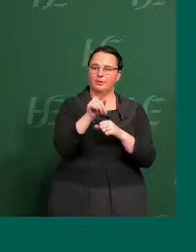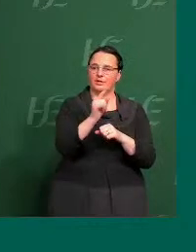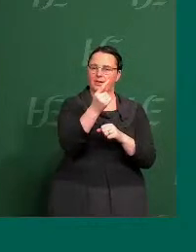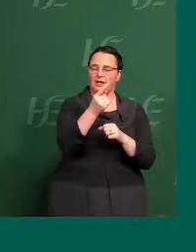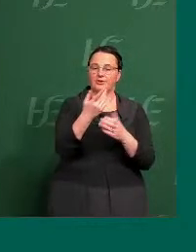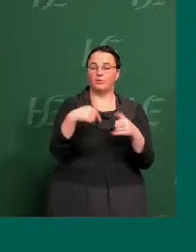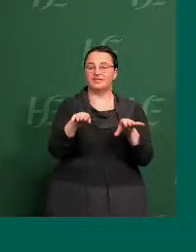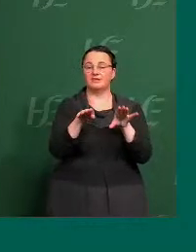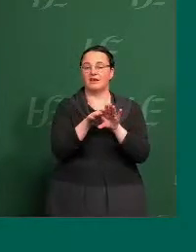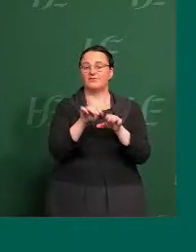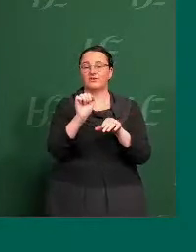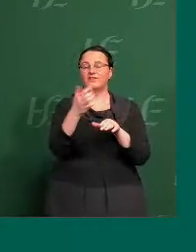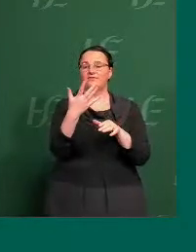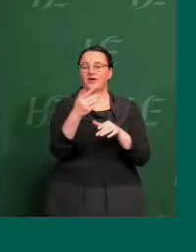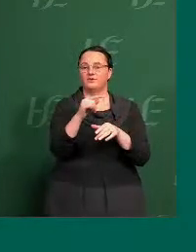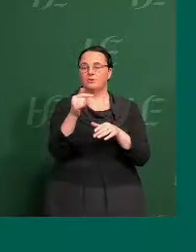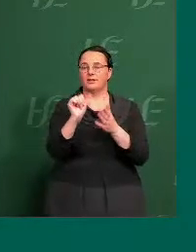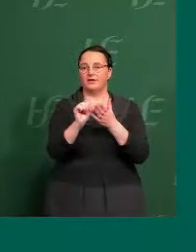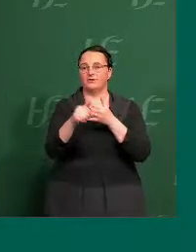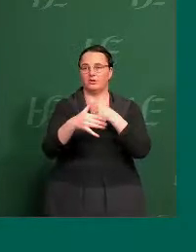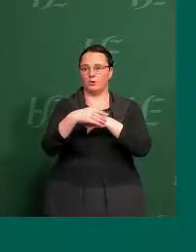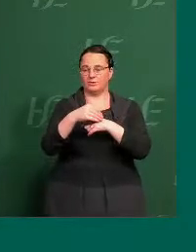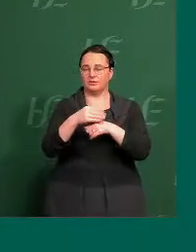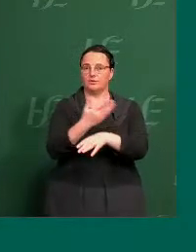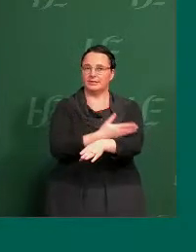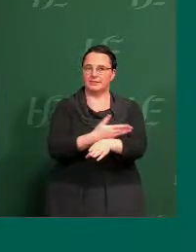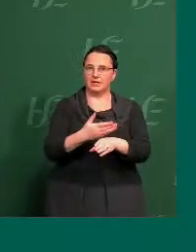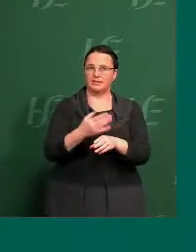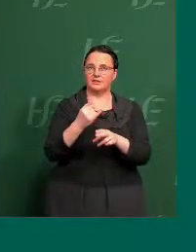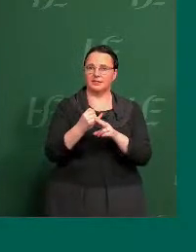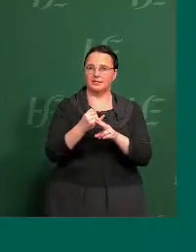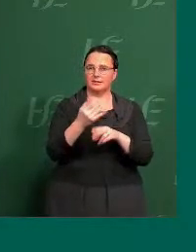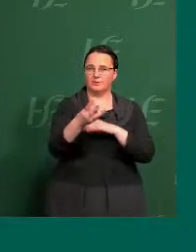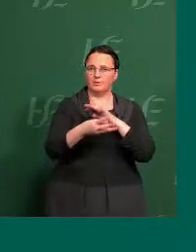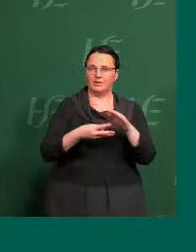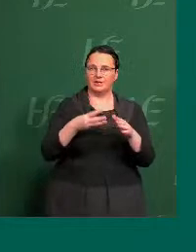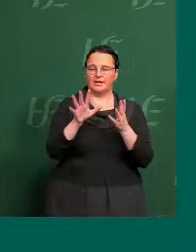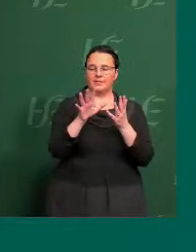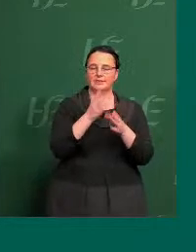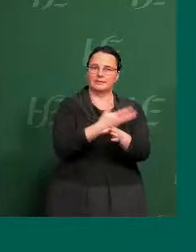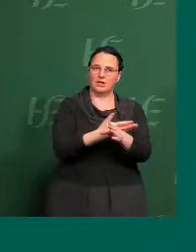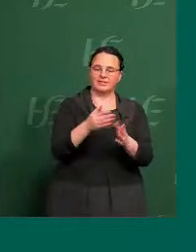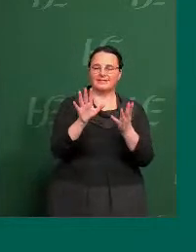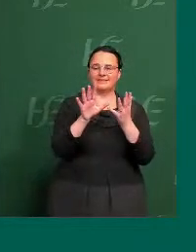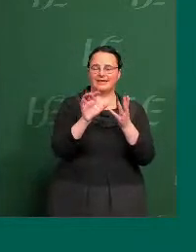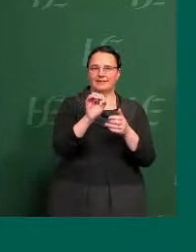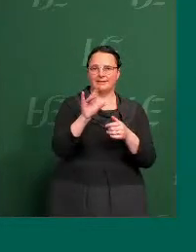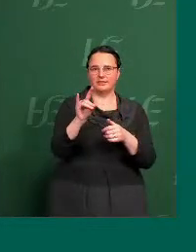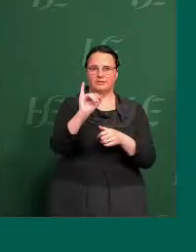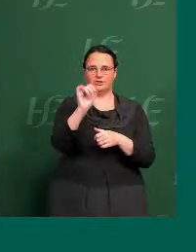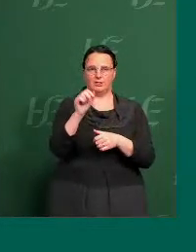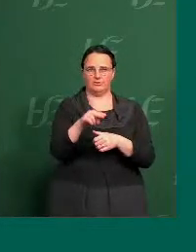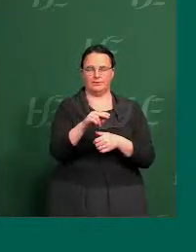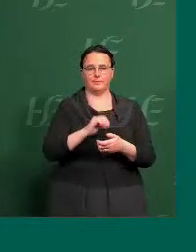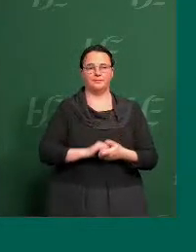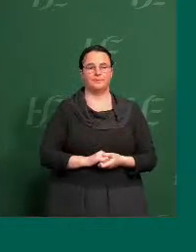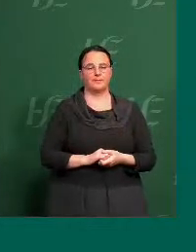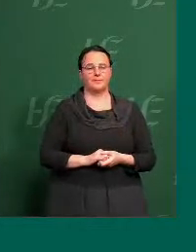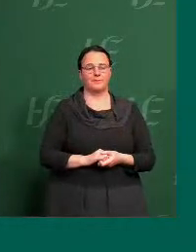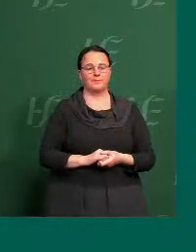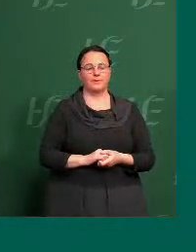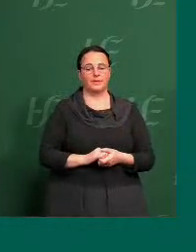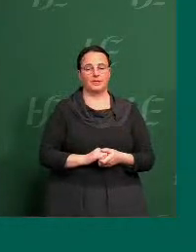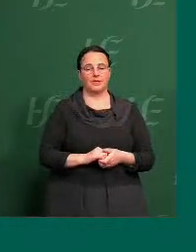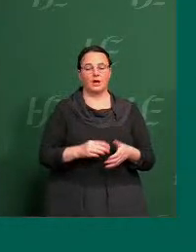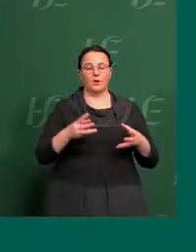to 11-year-olds weeks will commence in the week commencing the 10th of January. Pregnant women